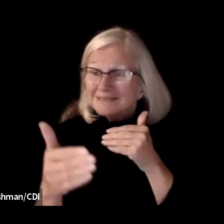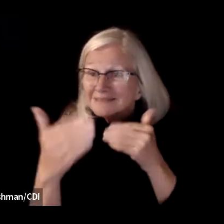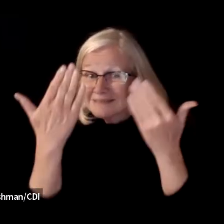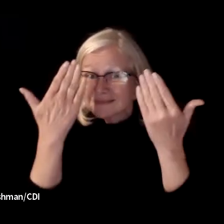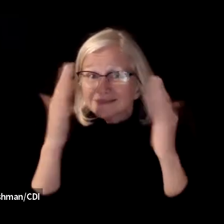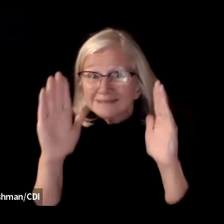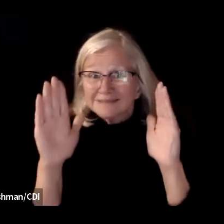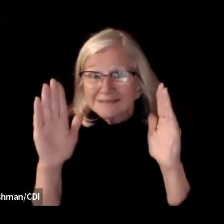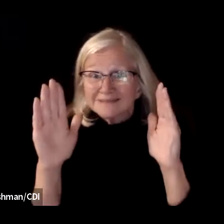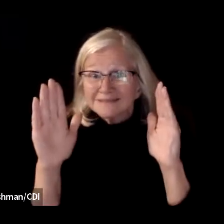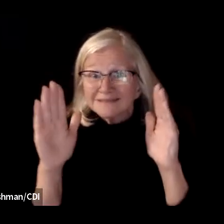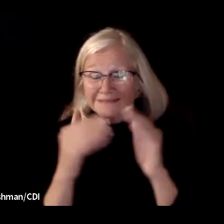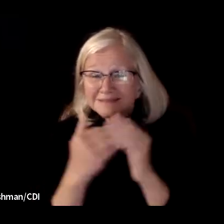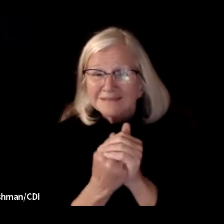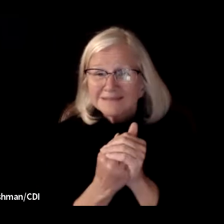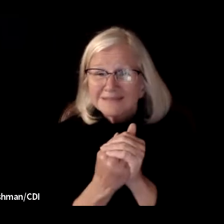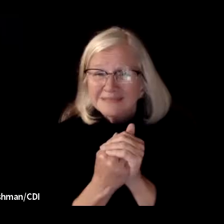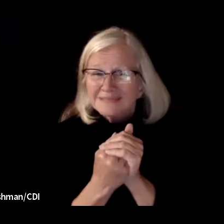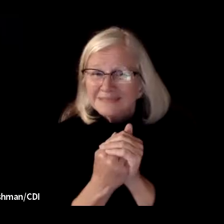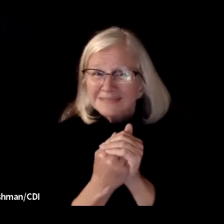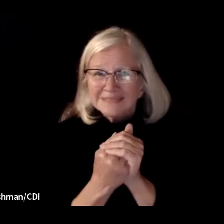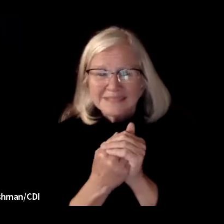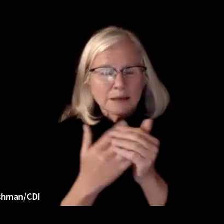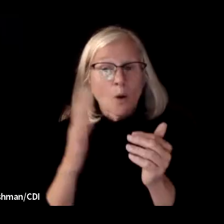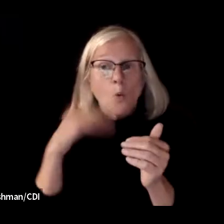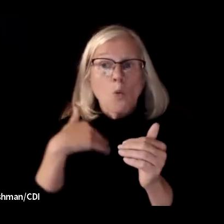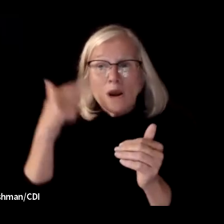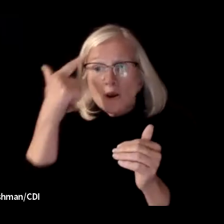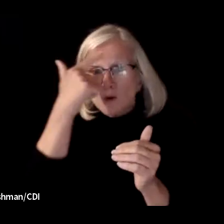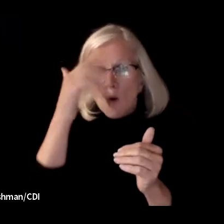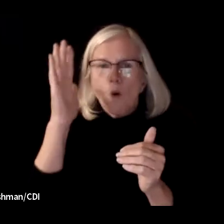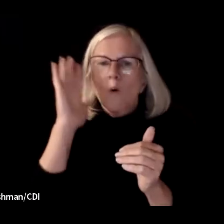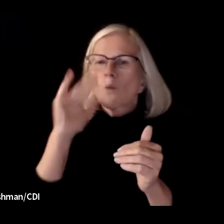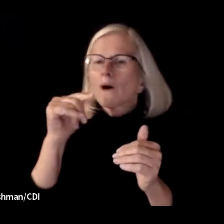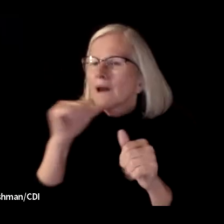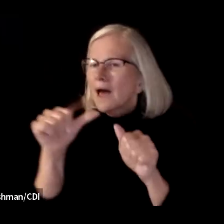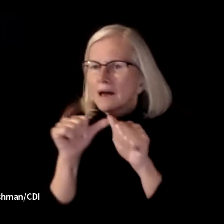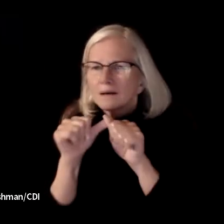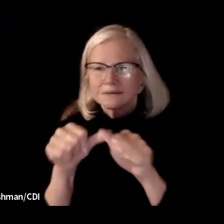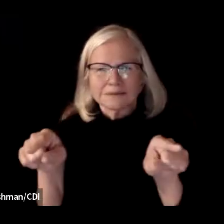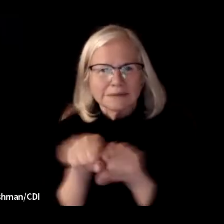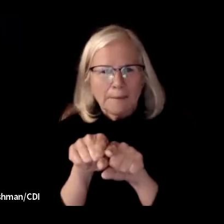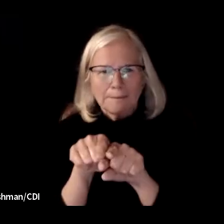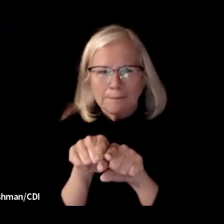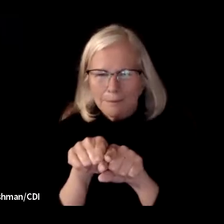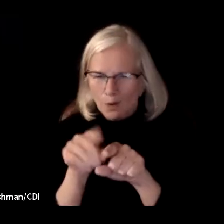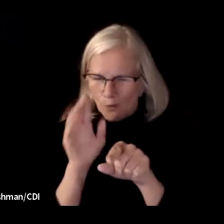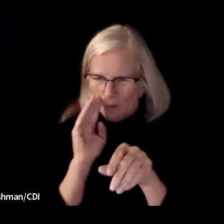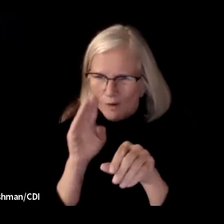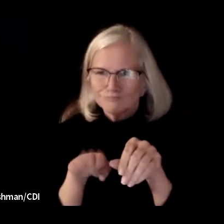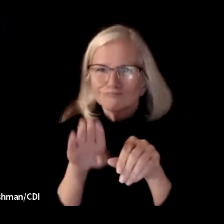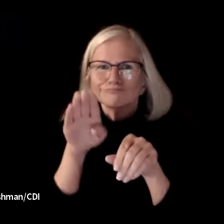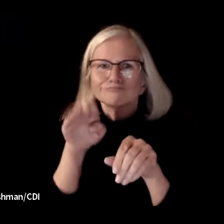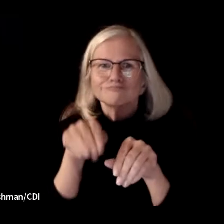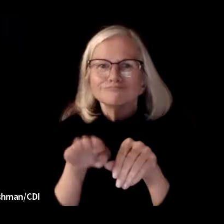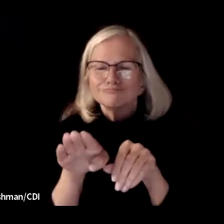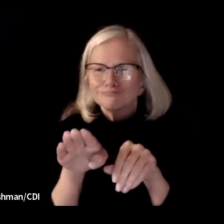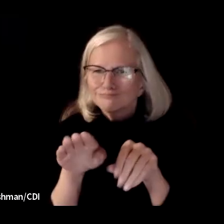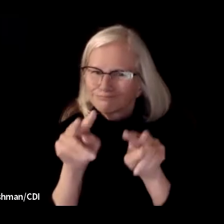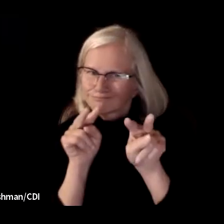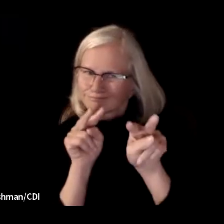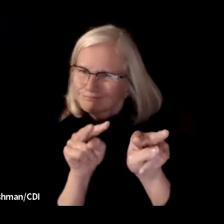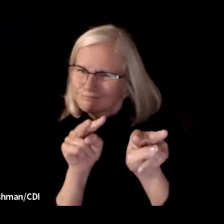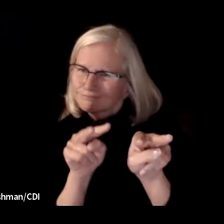it's not going to be the same pattern as we've seen before, because it's already different. But yes, positivity is